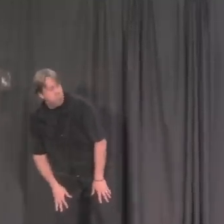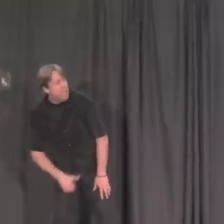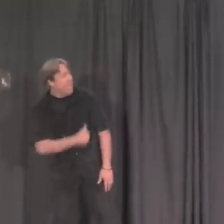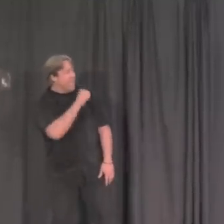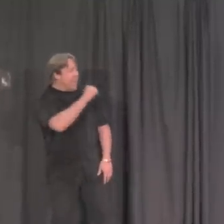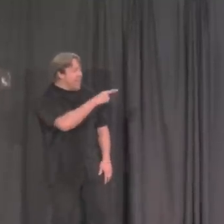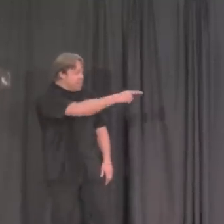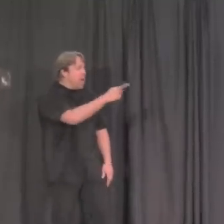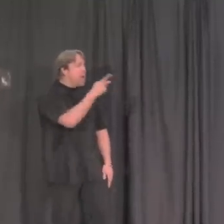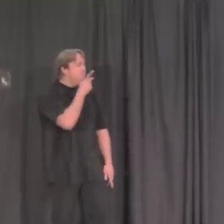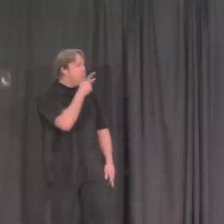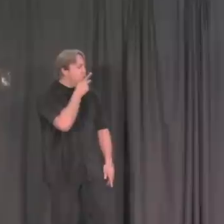Abu! Not you, Abu! You, Abu!